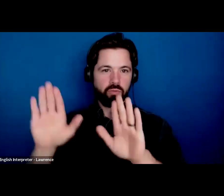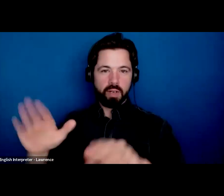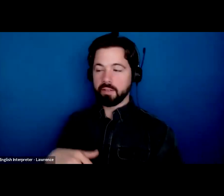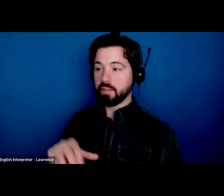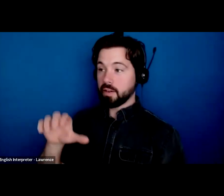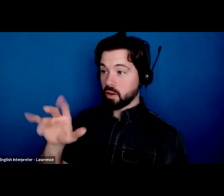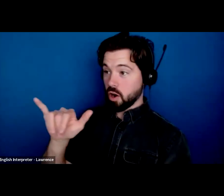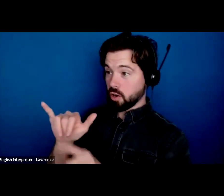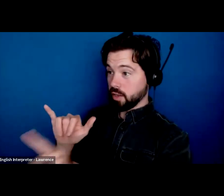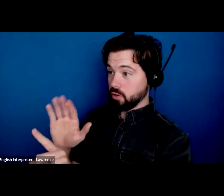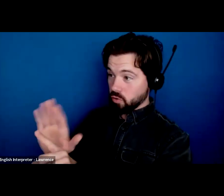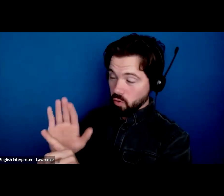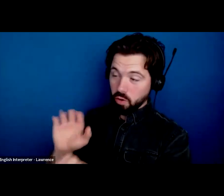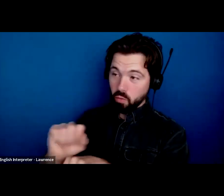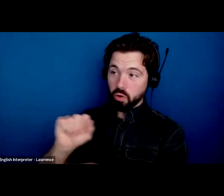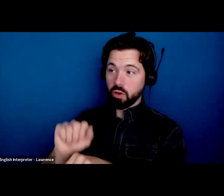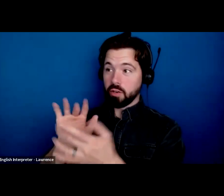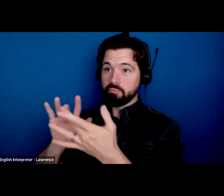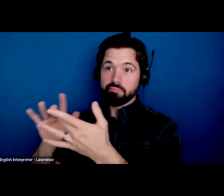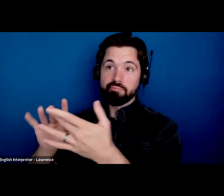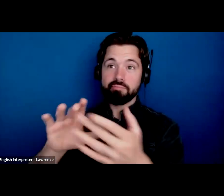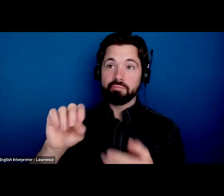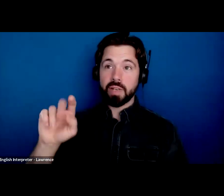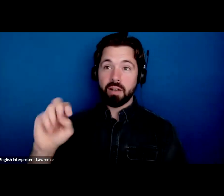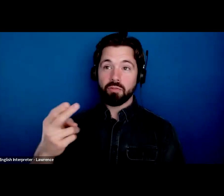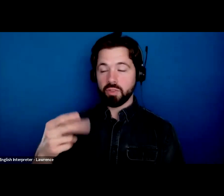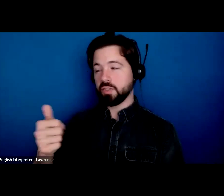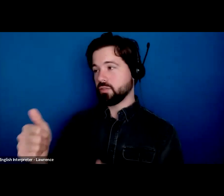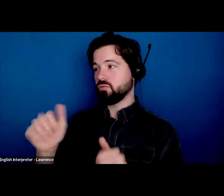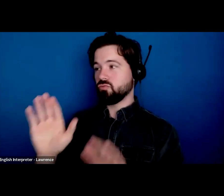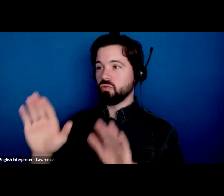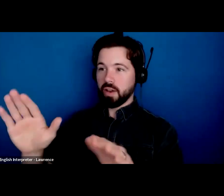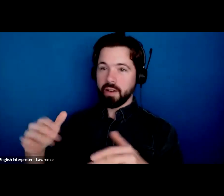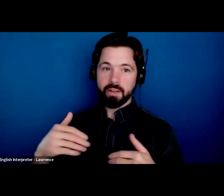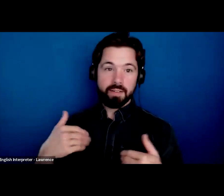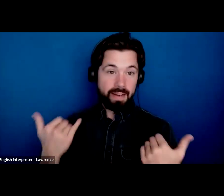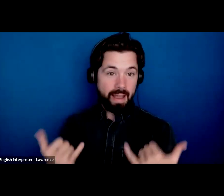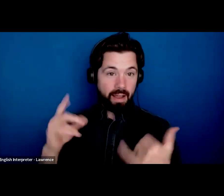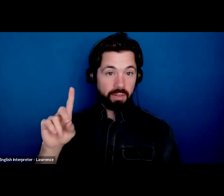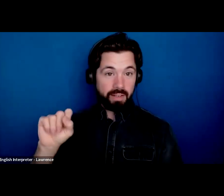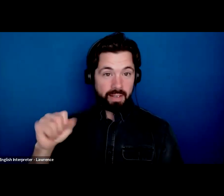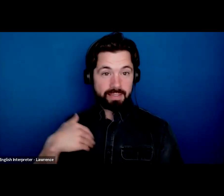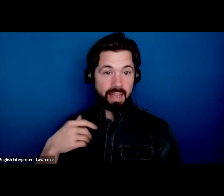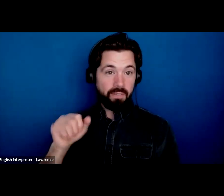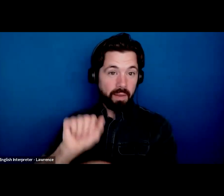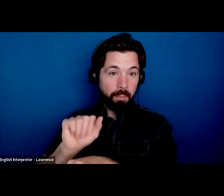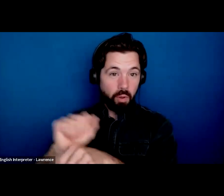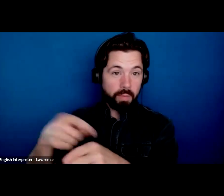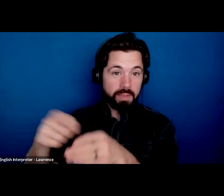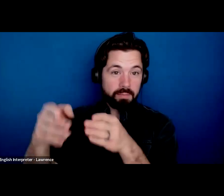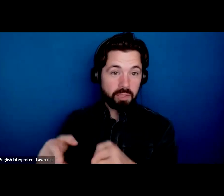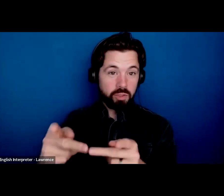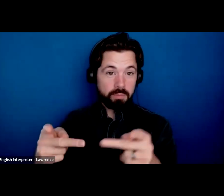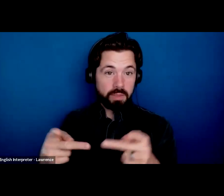doing. I love that the DDS created employment specialist positions that can really focus on these things. And I also